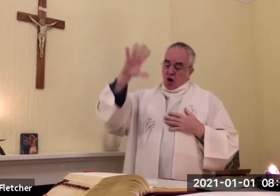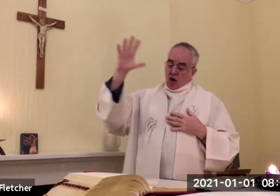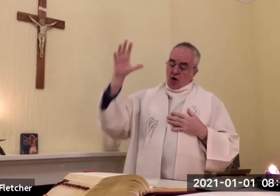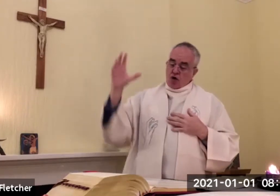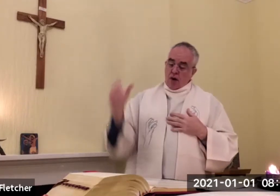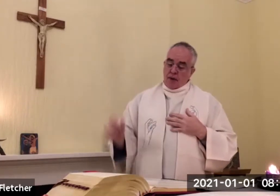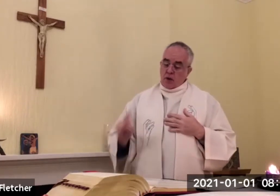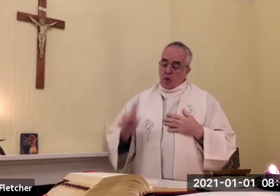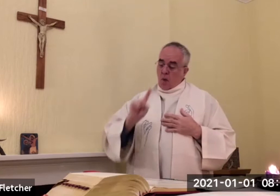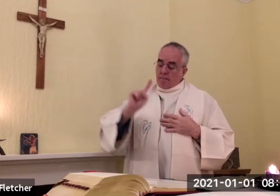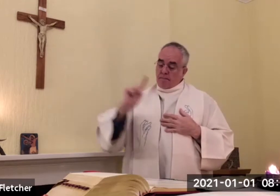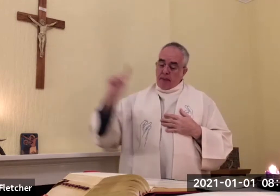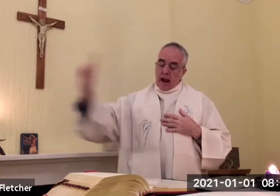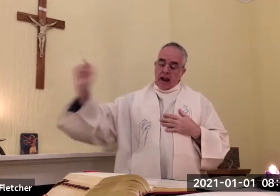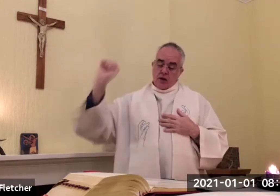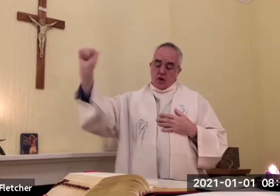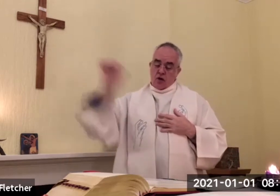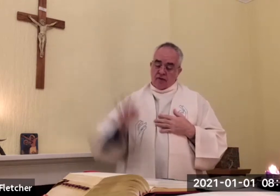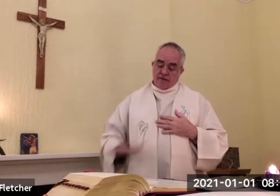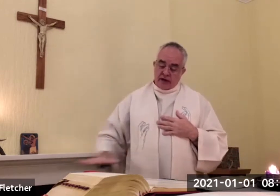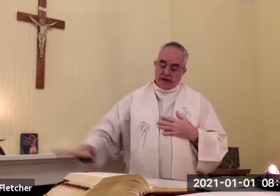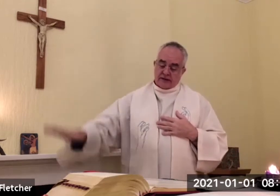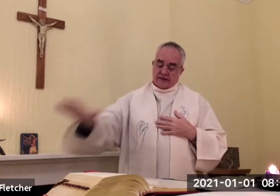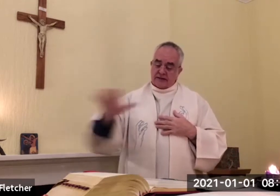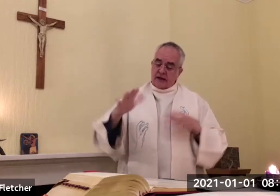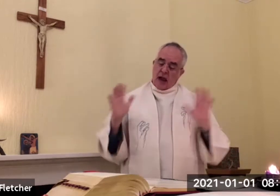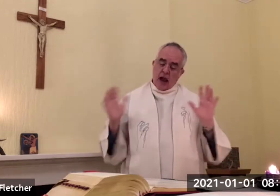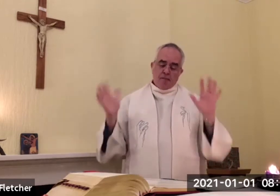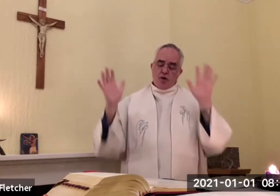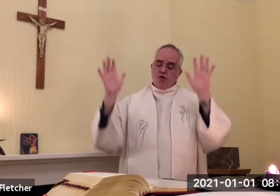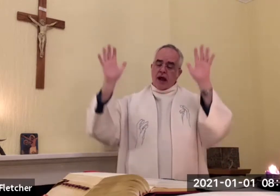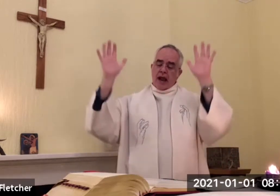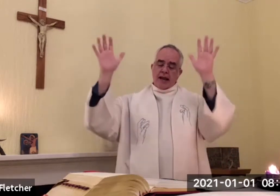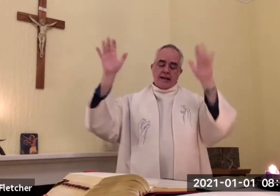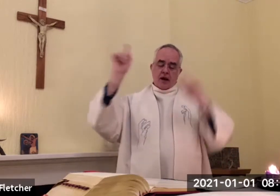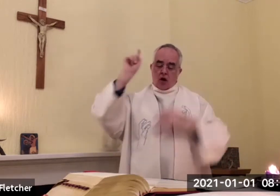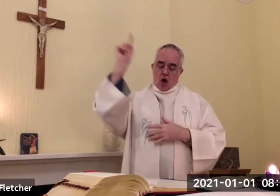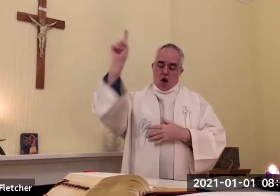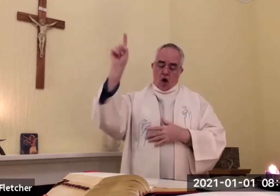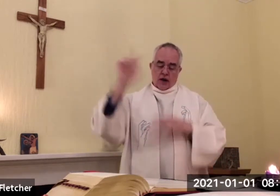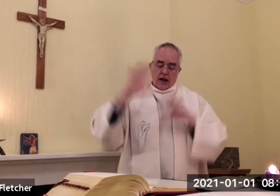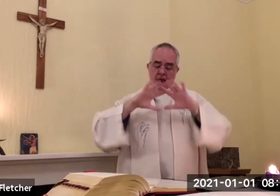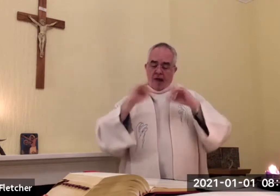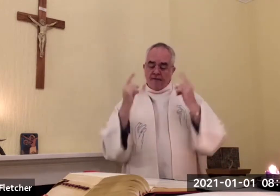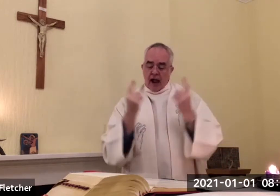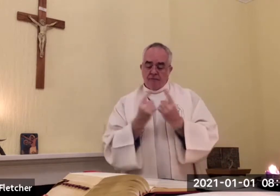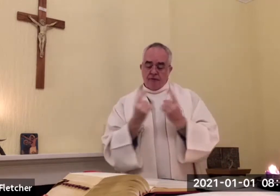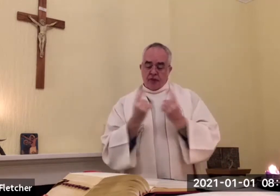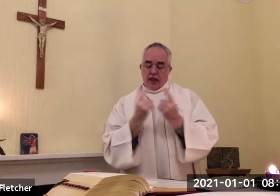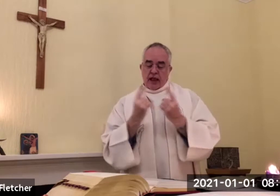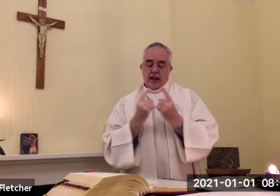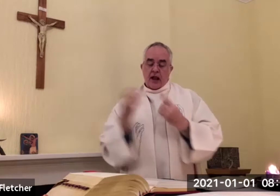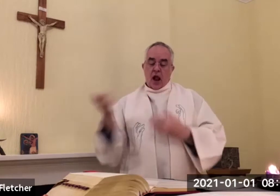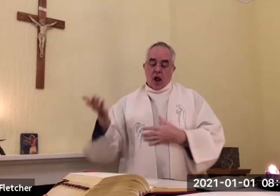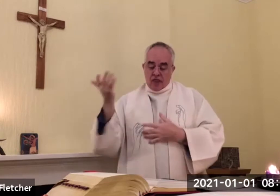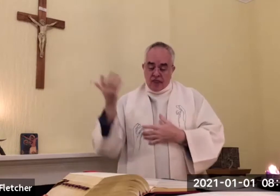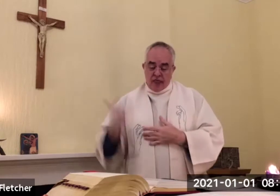The shepherd went back to the field, praising God for everything they